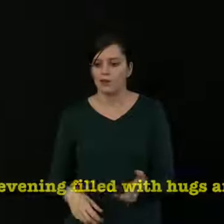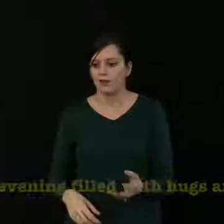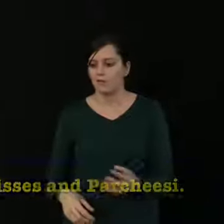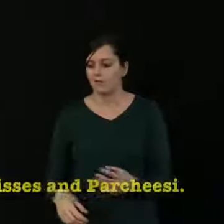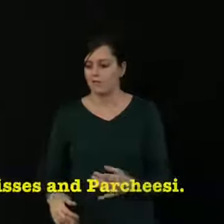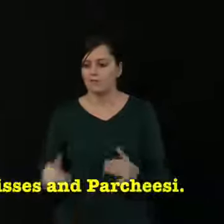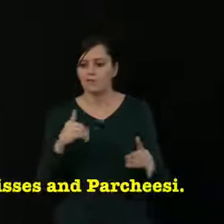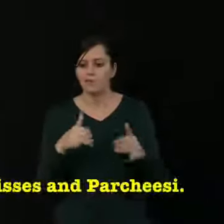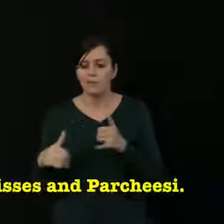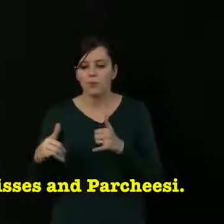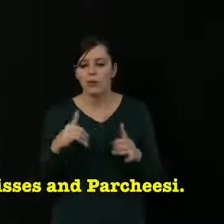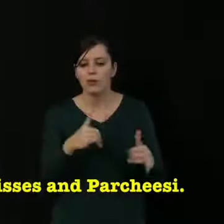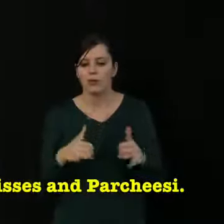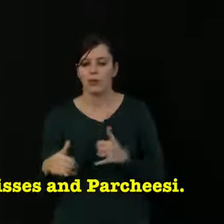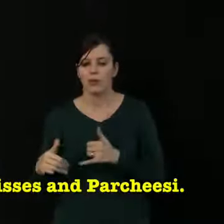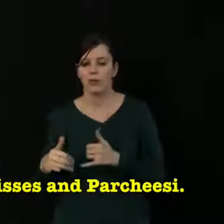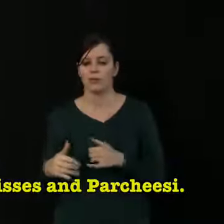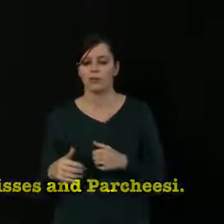and kisses and parcheesi.